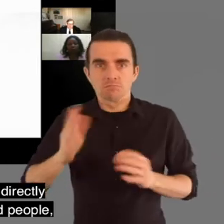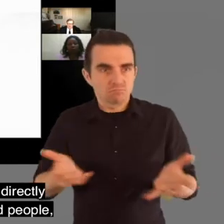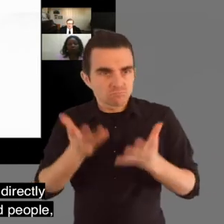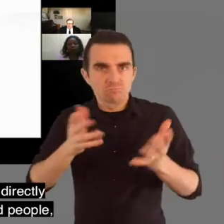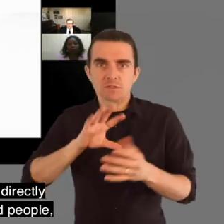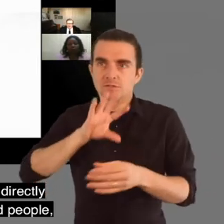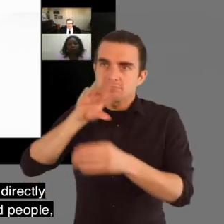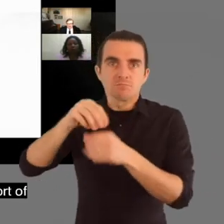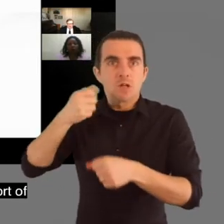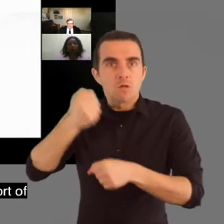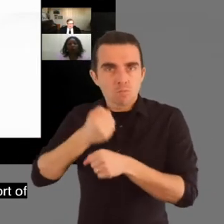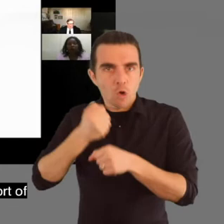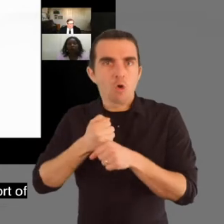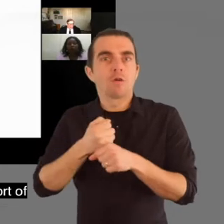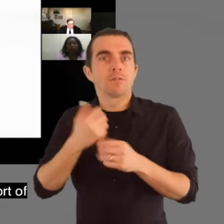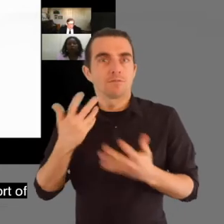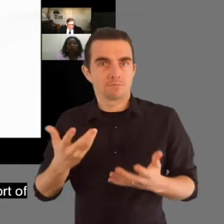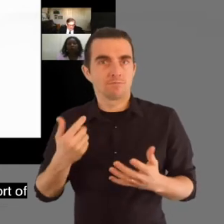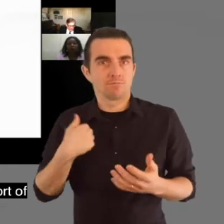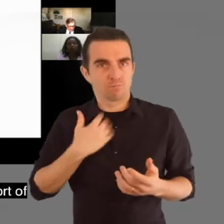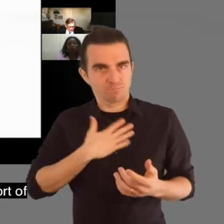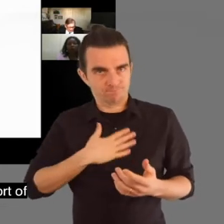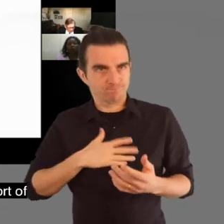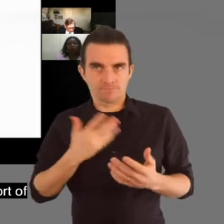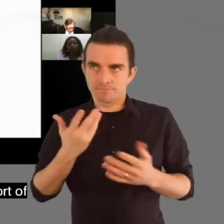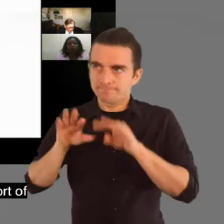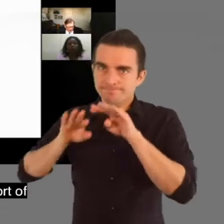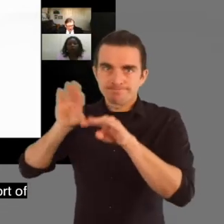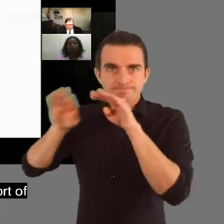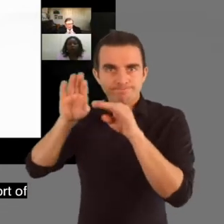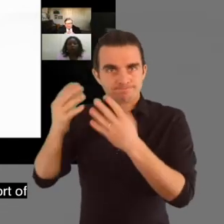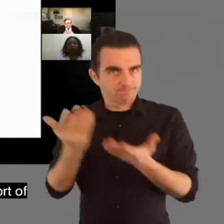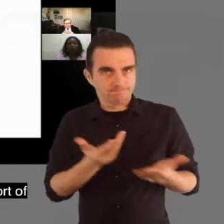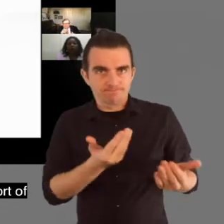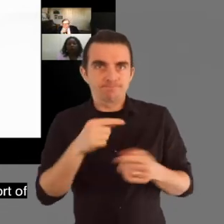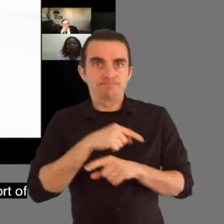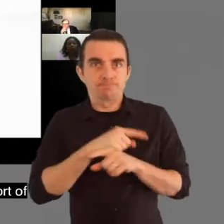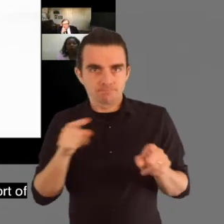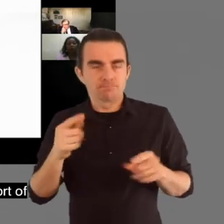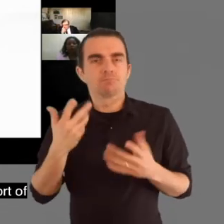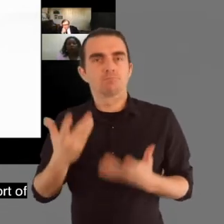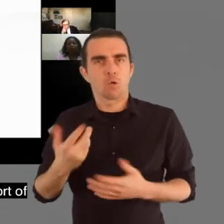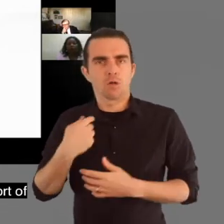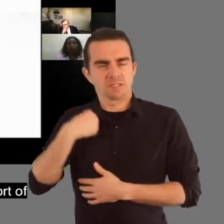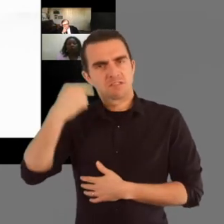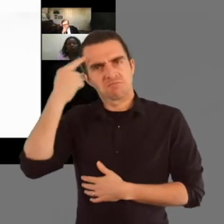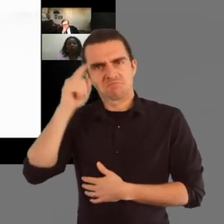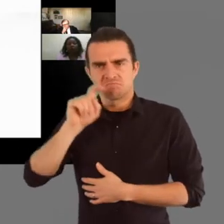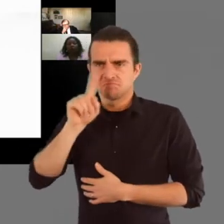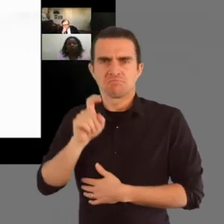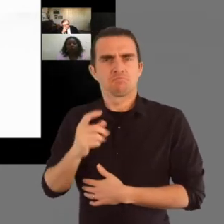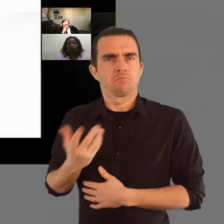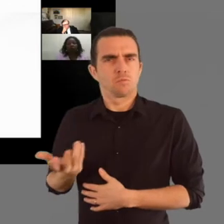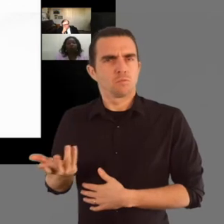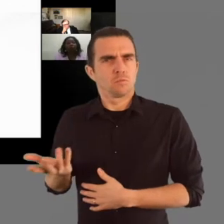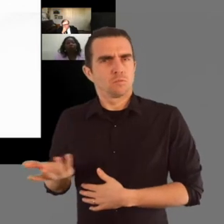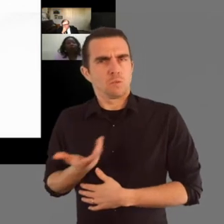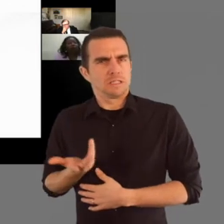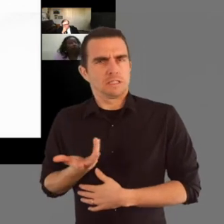providing employment to disabled people, or nor are we involved in any sort of training of employment for people with